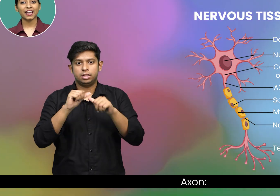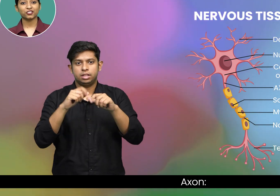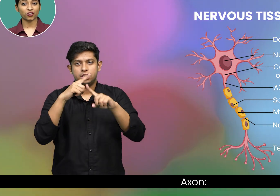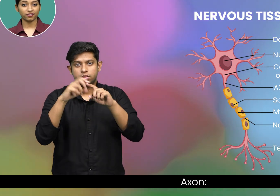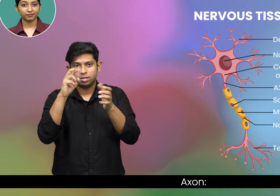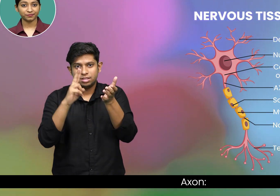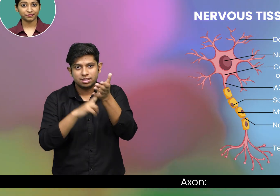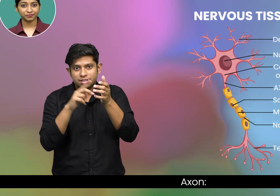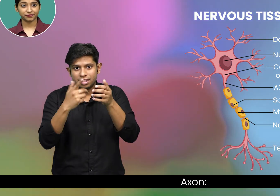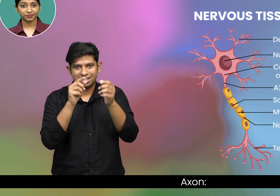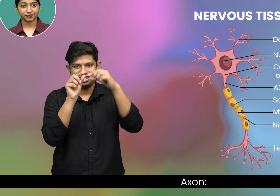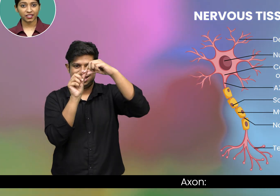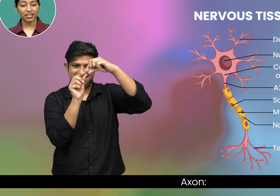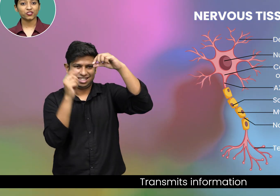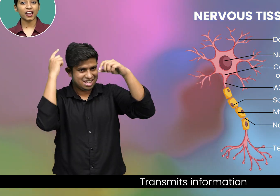Axon.